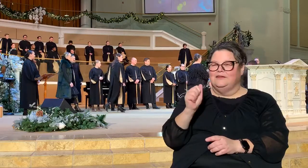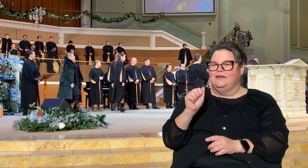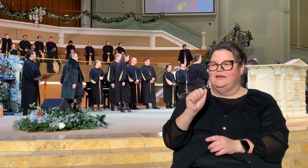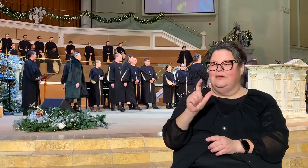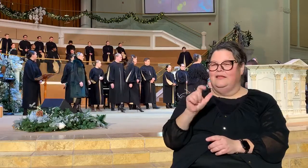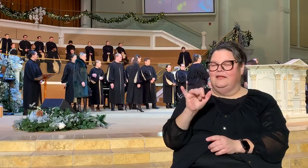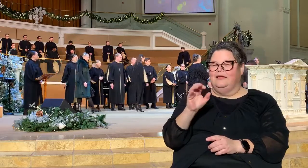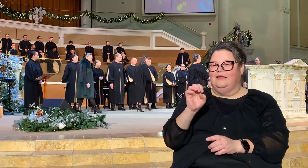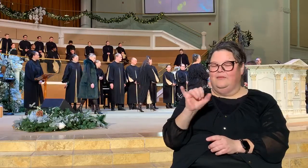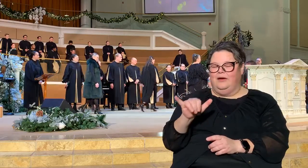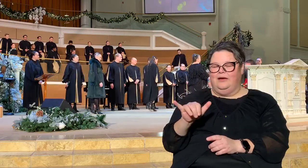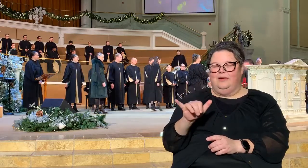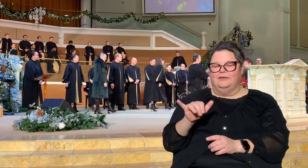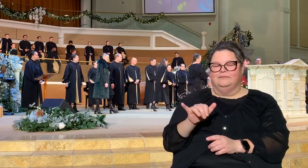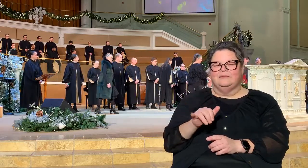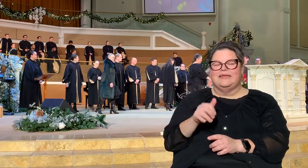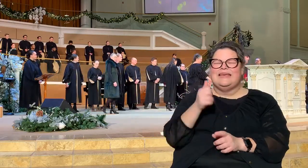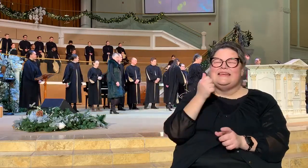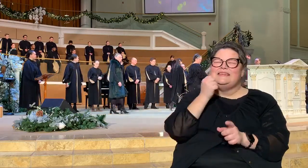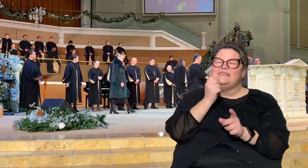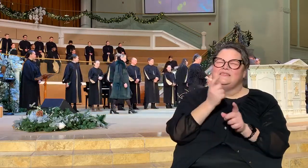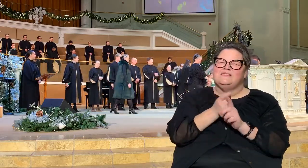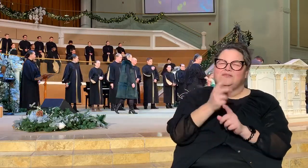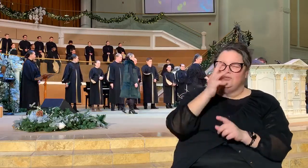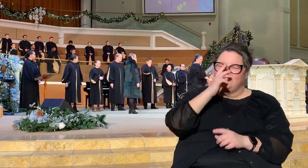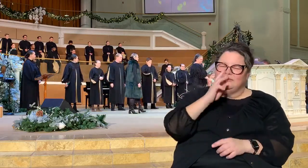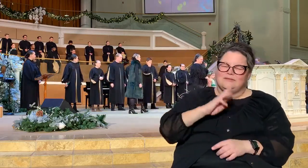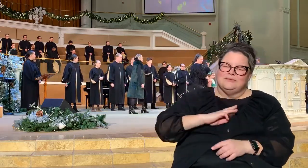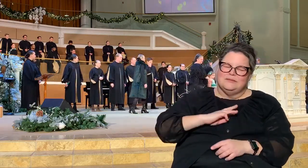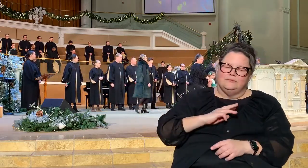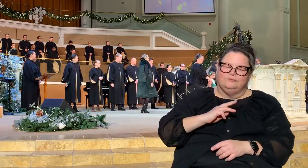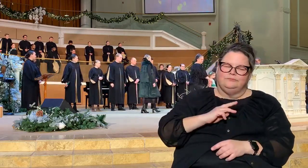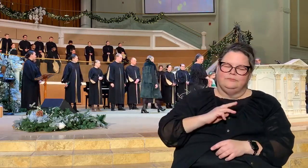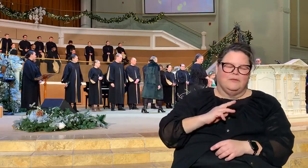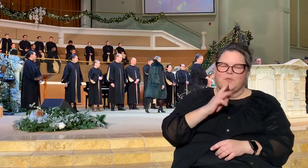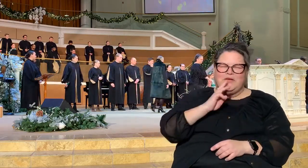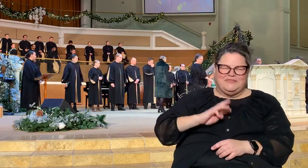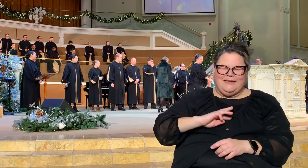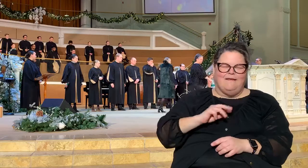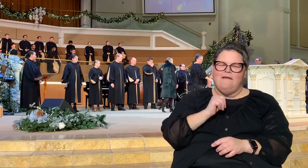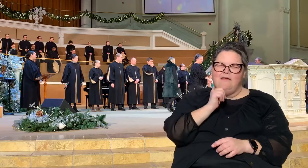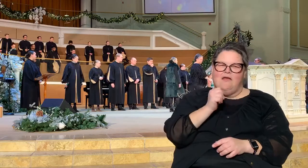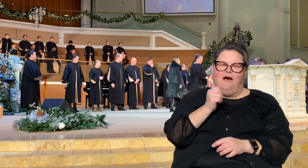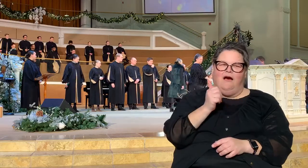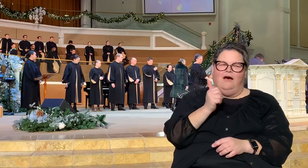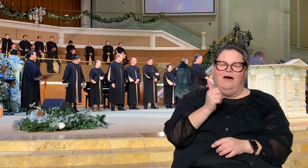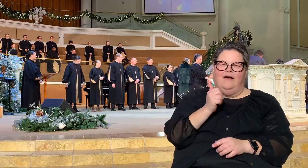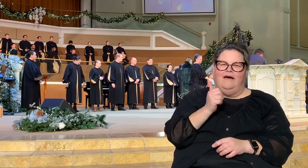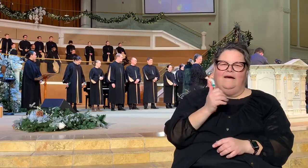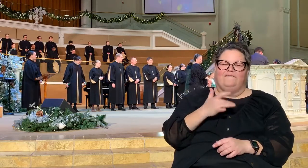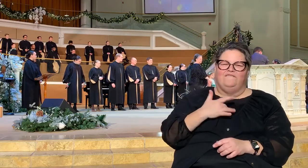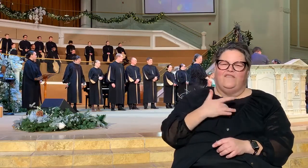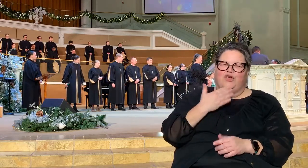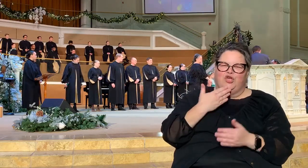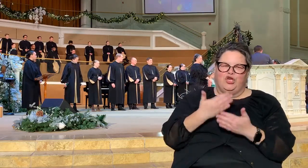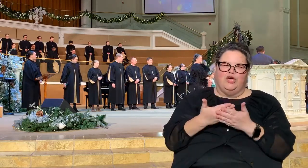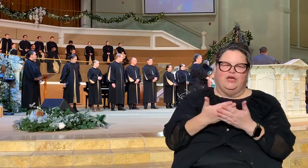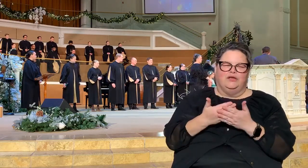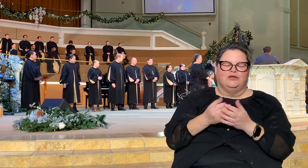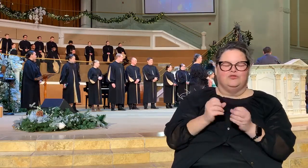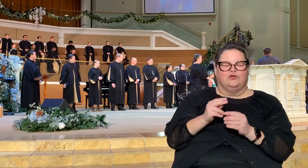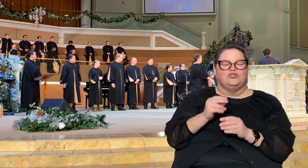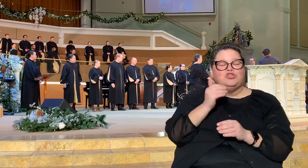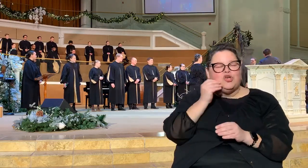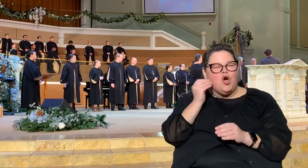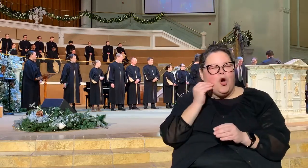Sister Wilson is not feeling well. The first thing that I would like to present,